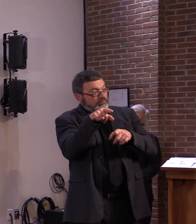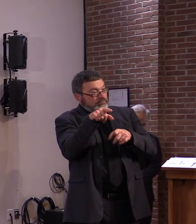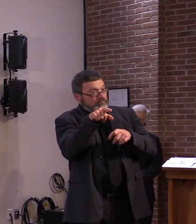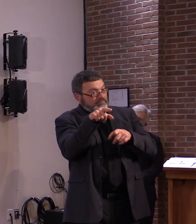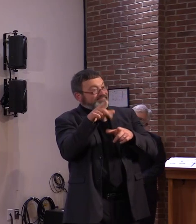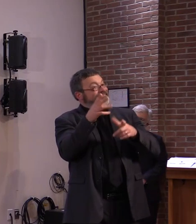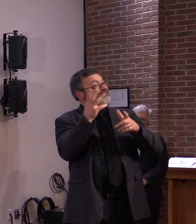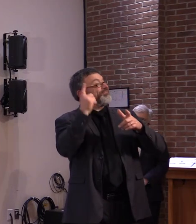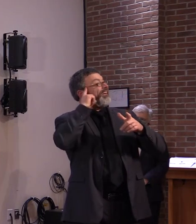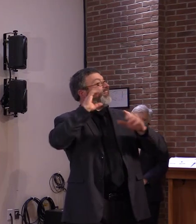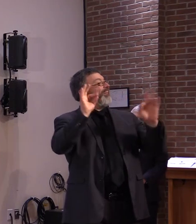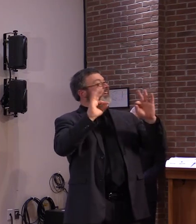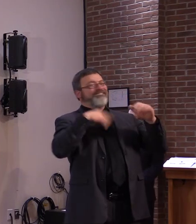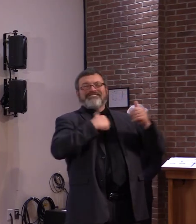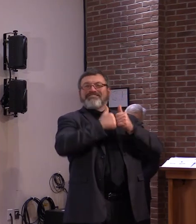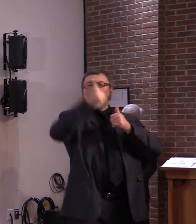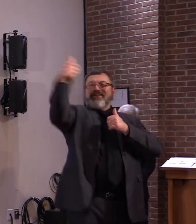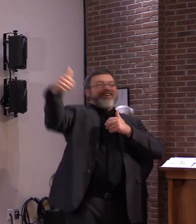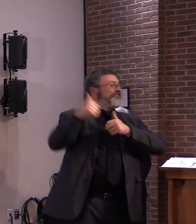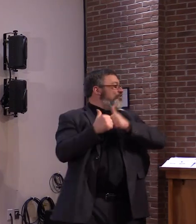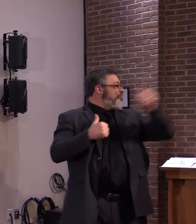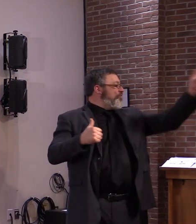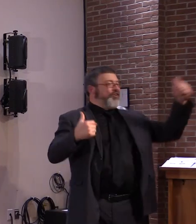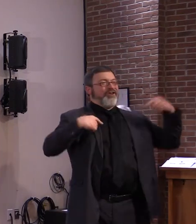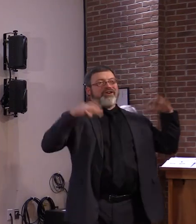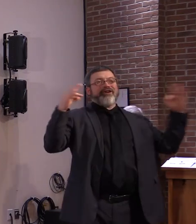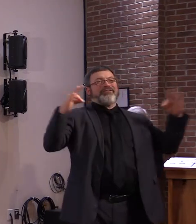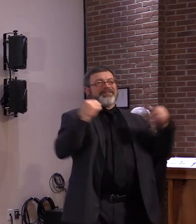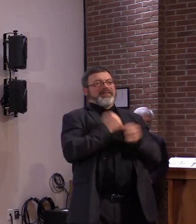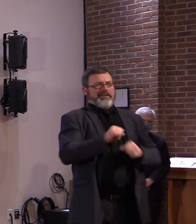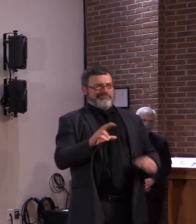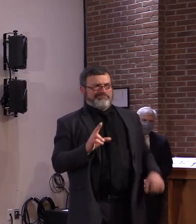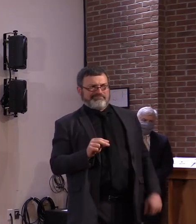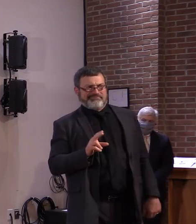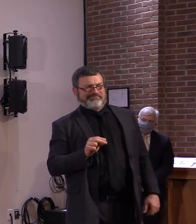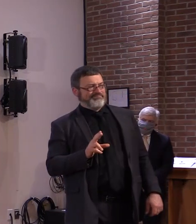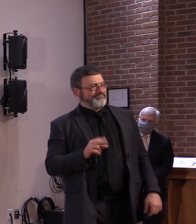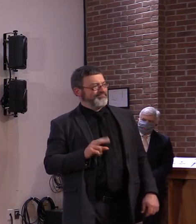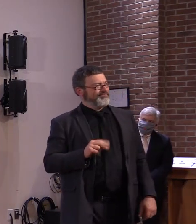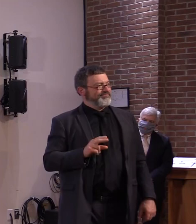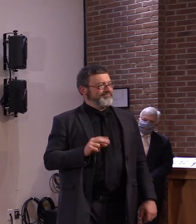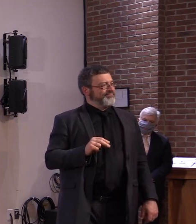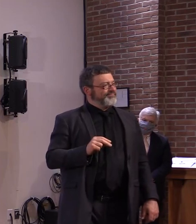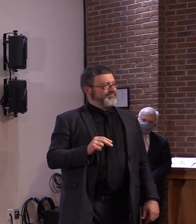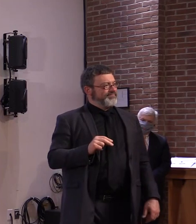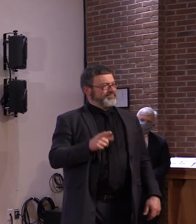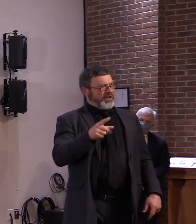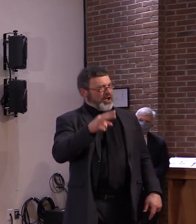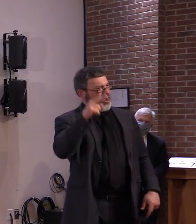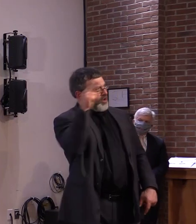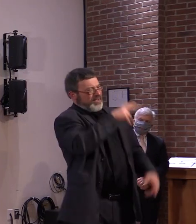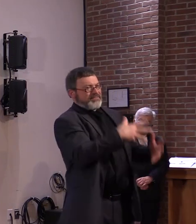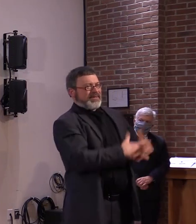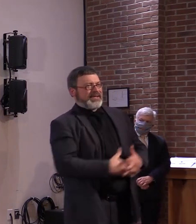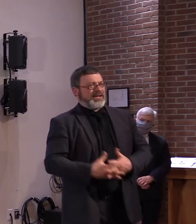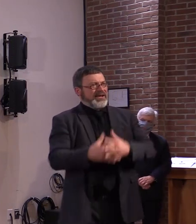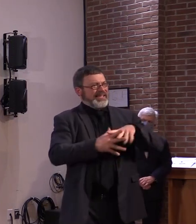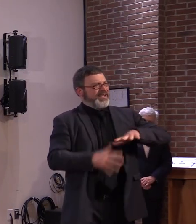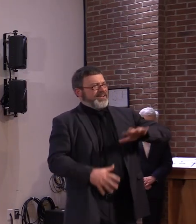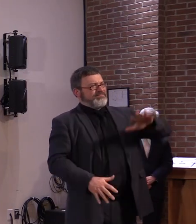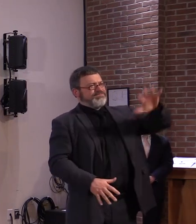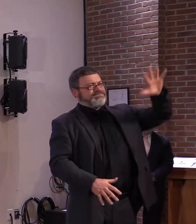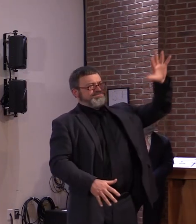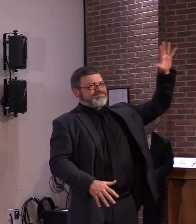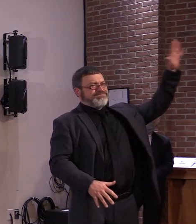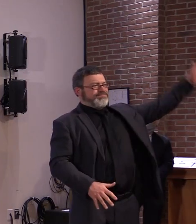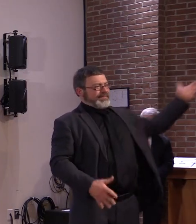that's what the nation has found in the most recent months. You know, as we know, we don't hear about New York City or